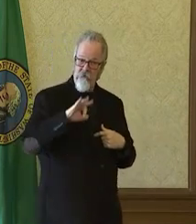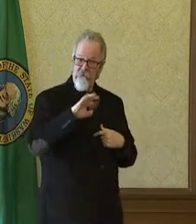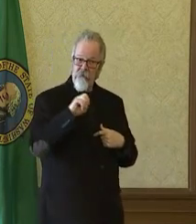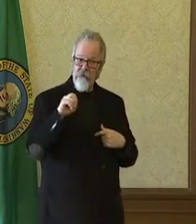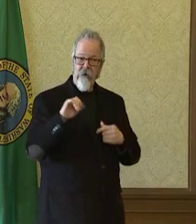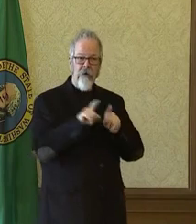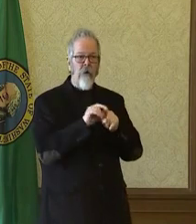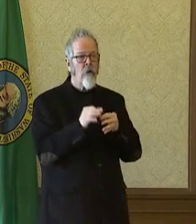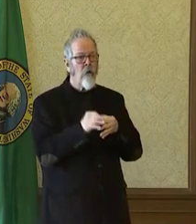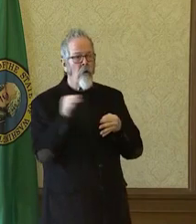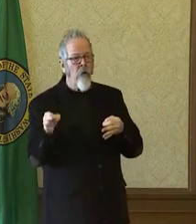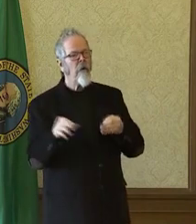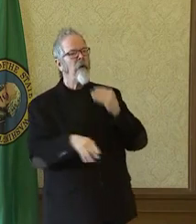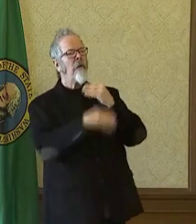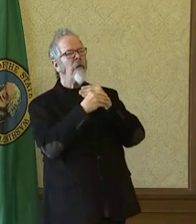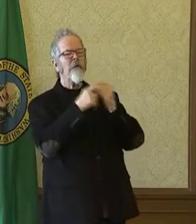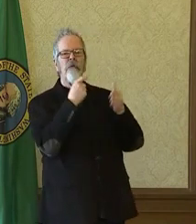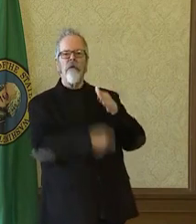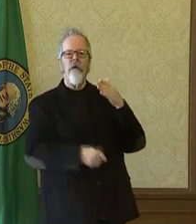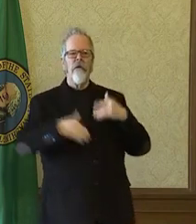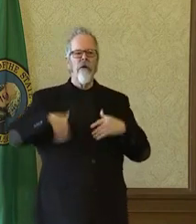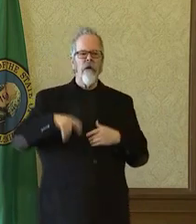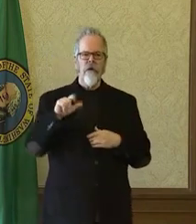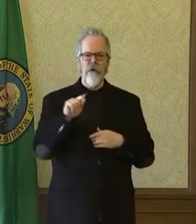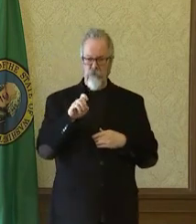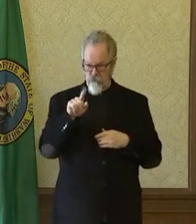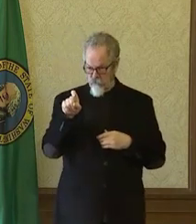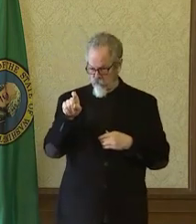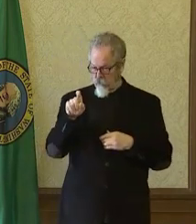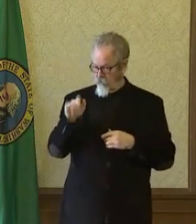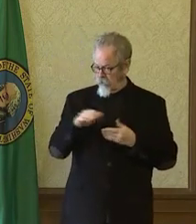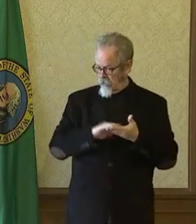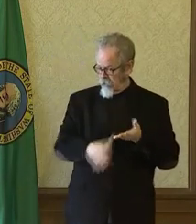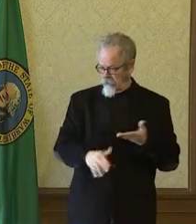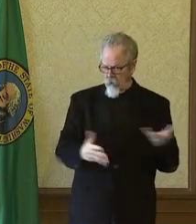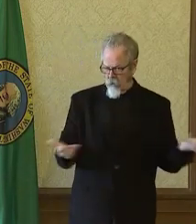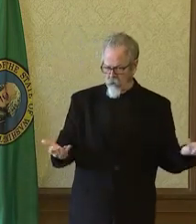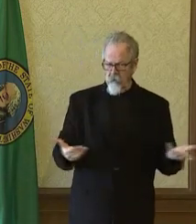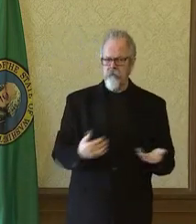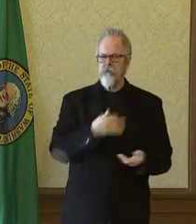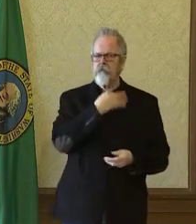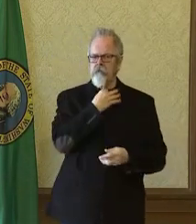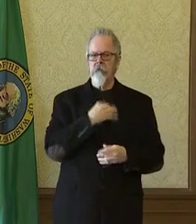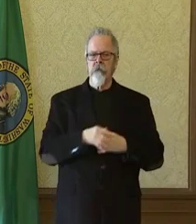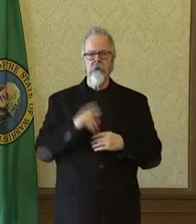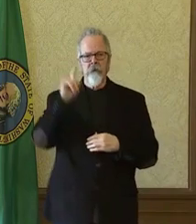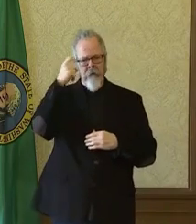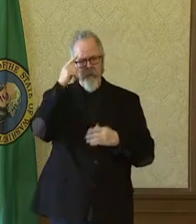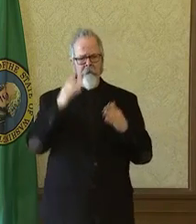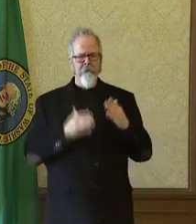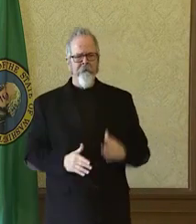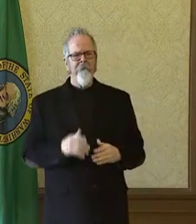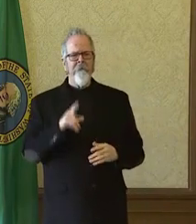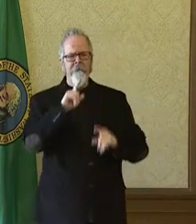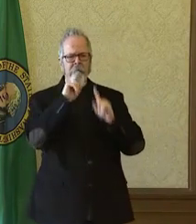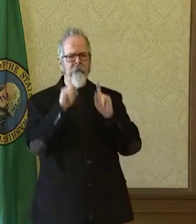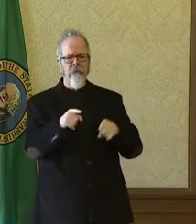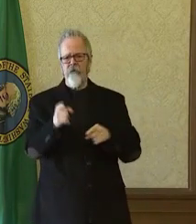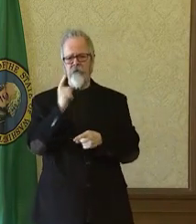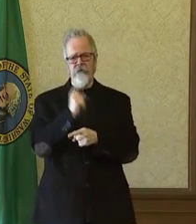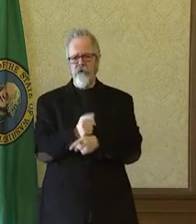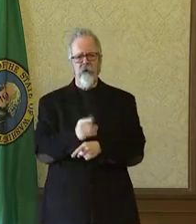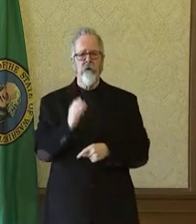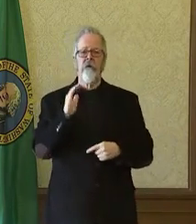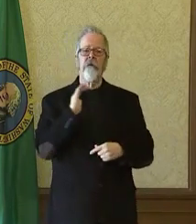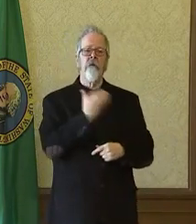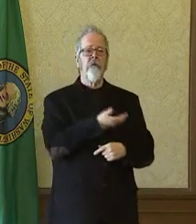yeah, the issue about late payments we're looking at, I don't believe our order covers that. It is something we are going to be thinking about in the days